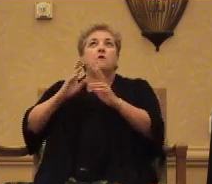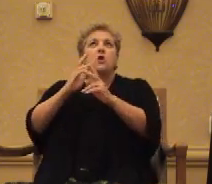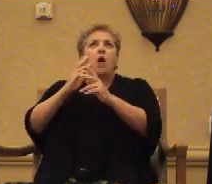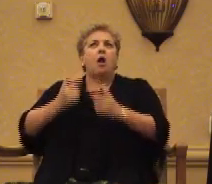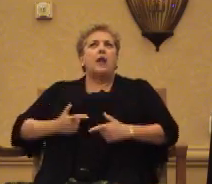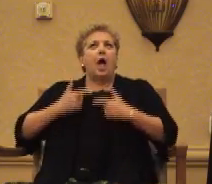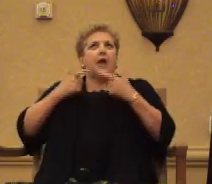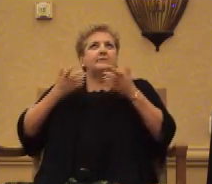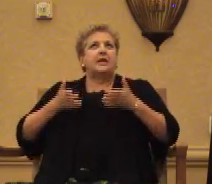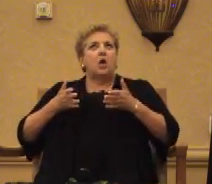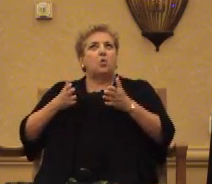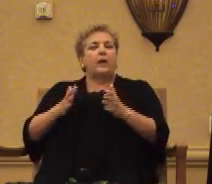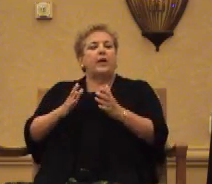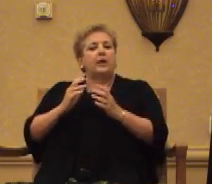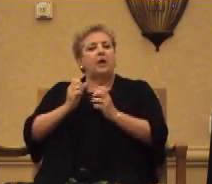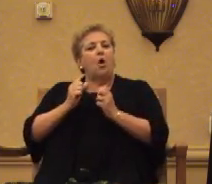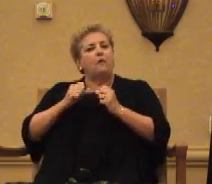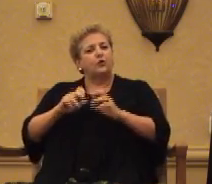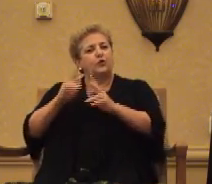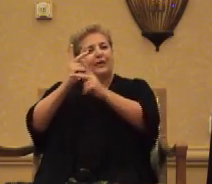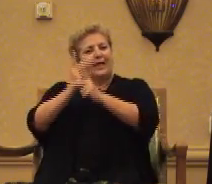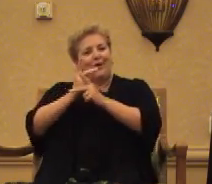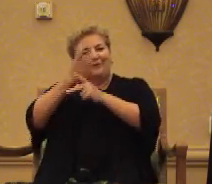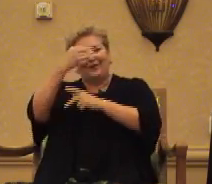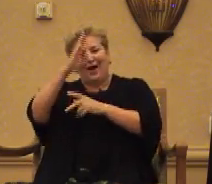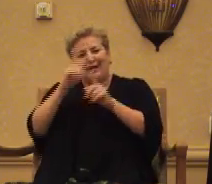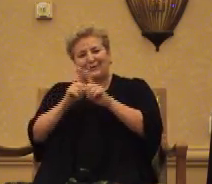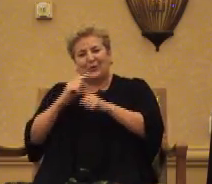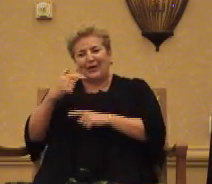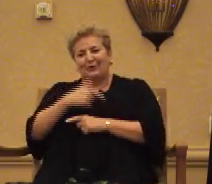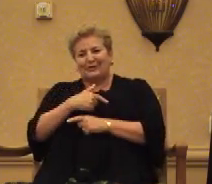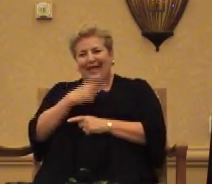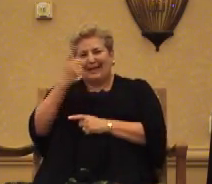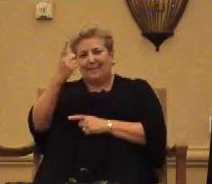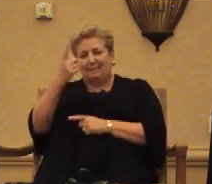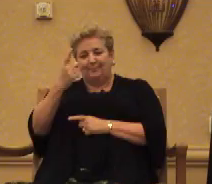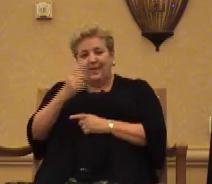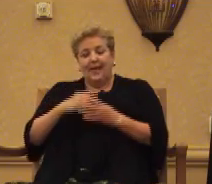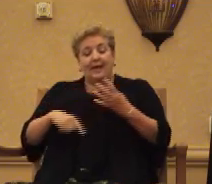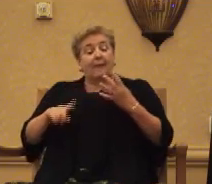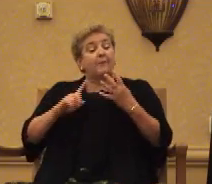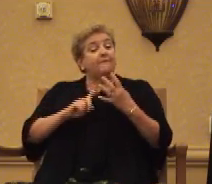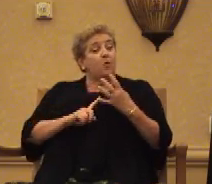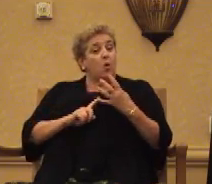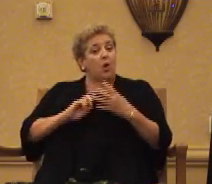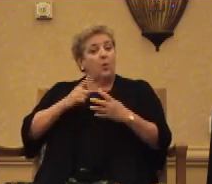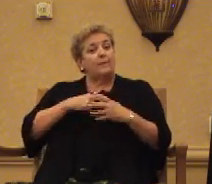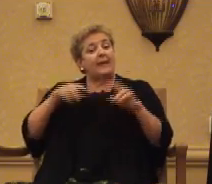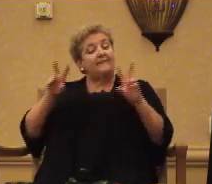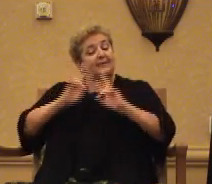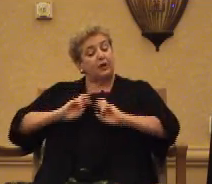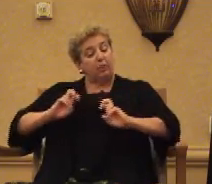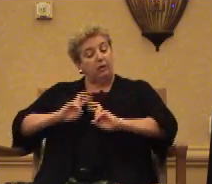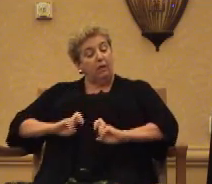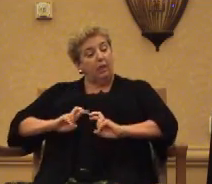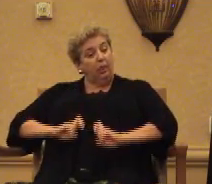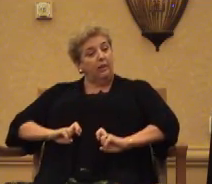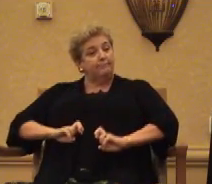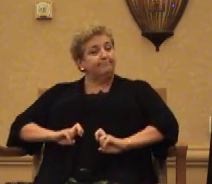Him. Number four, we made a searching and fearless moral inventory of ourselves. Number five, we admitted